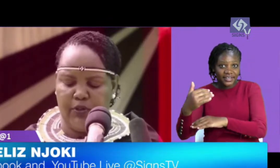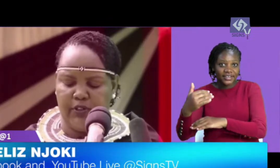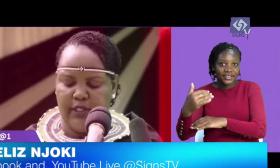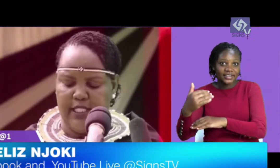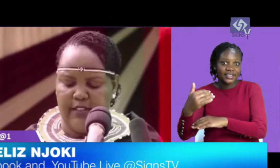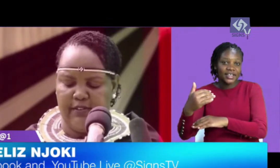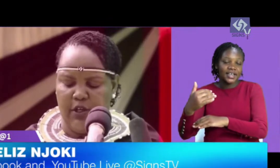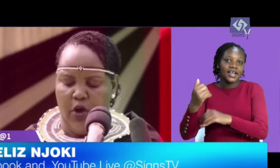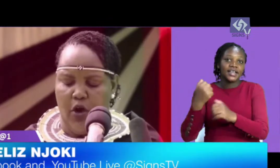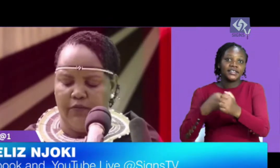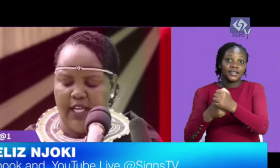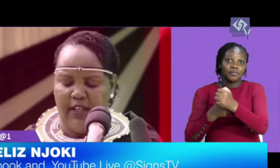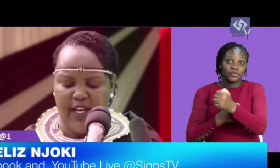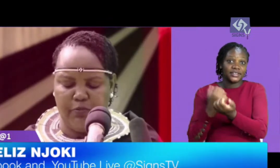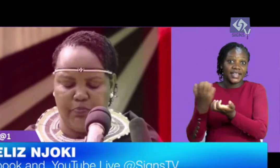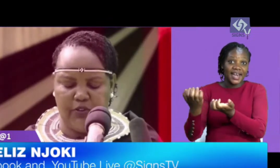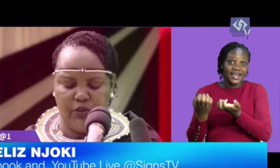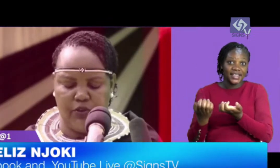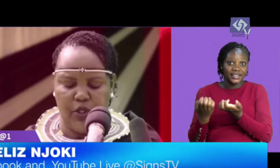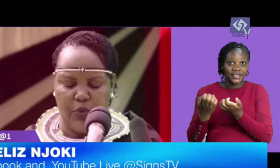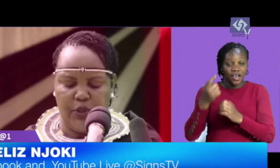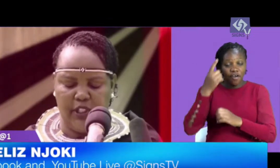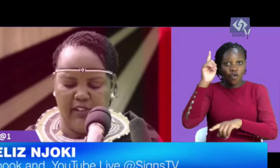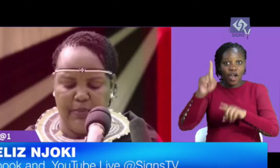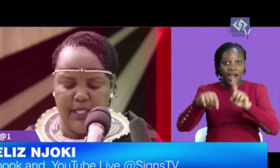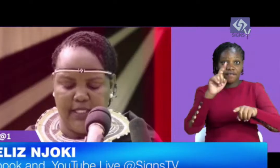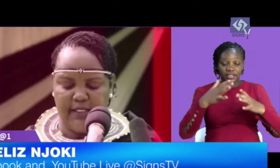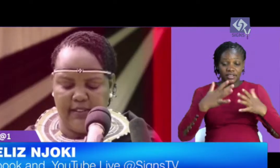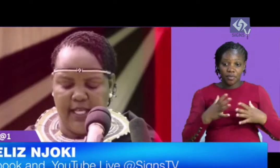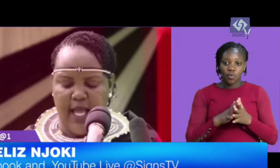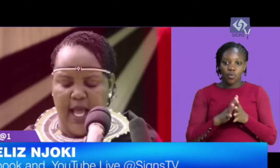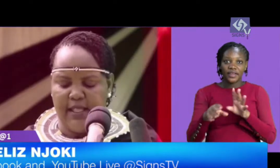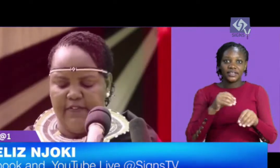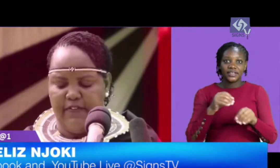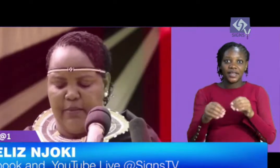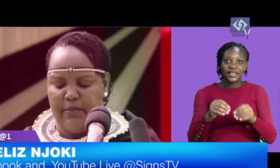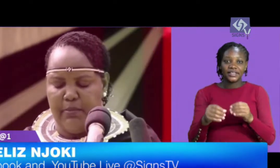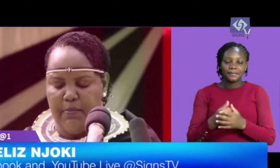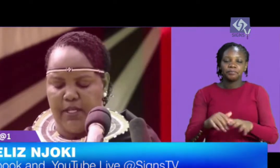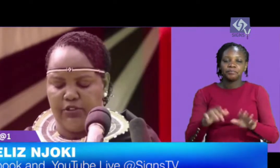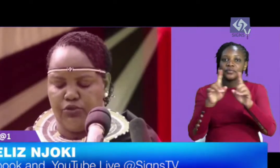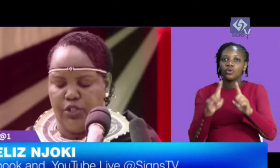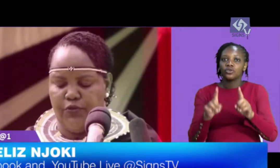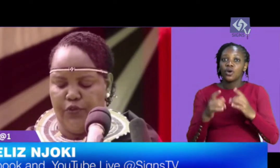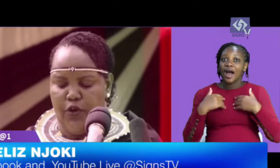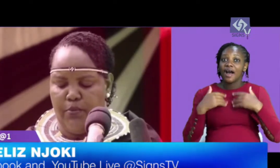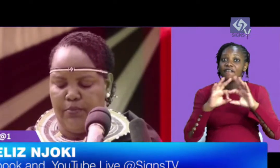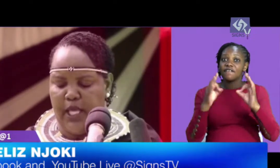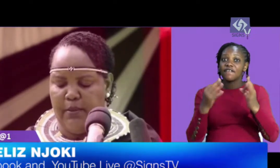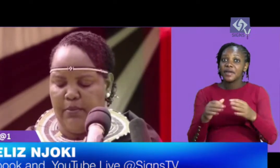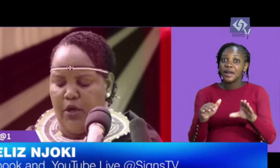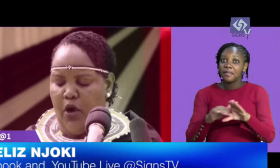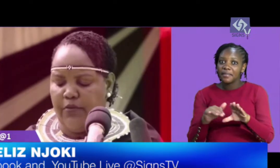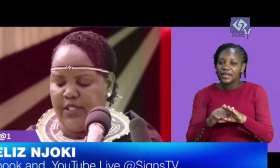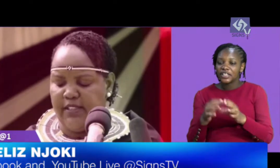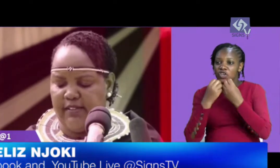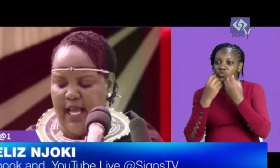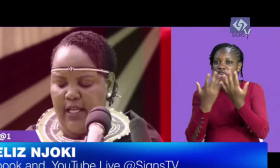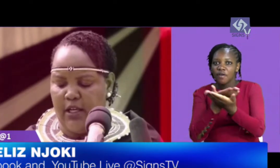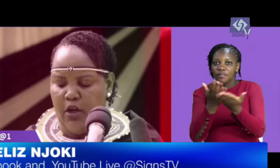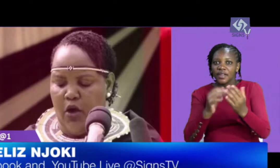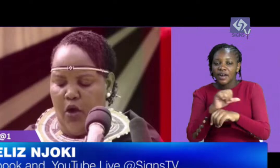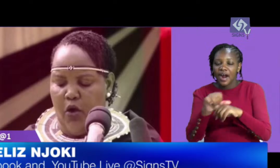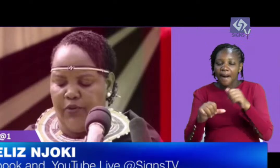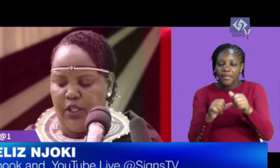unmet support needs of diverse persons with disabilities and their family members to inform them of